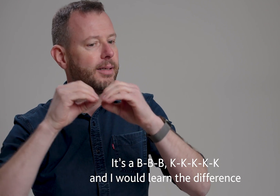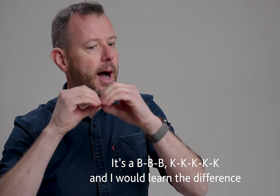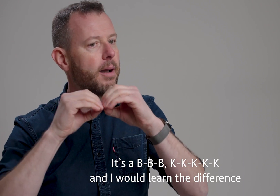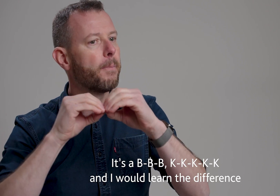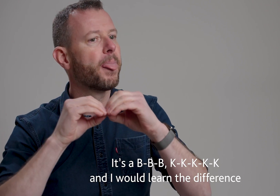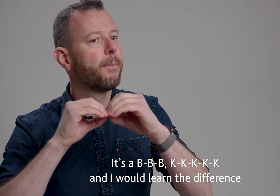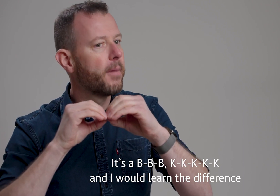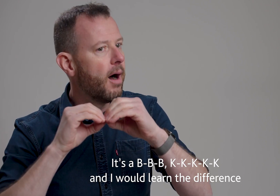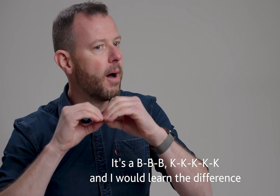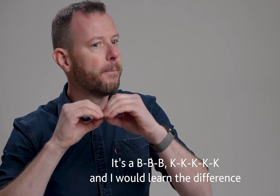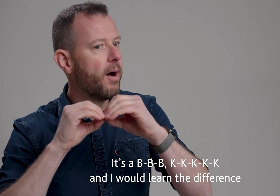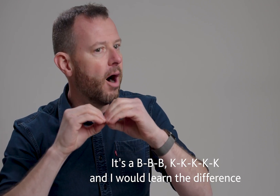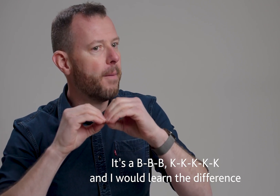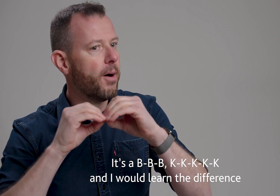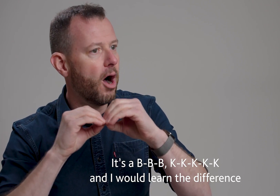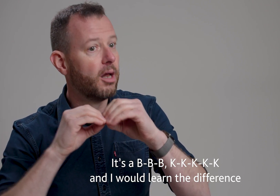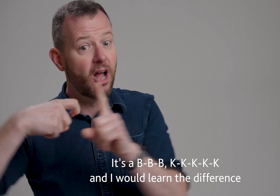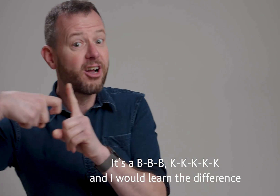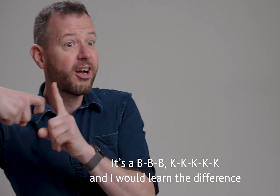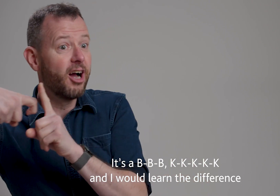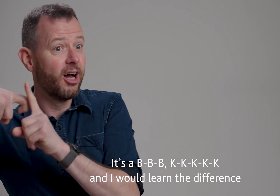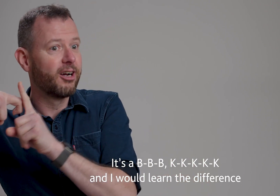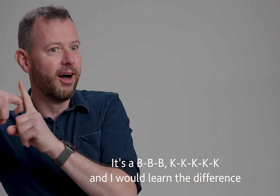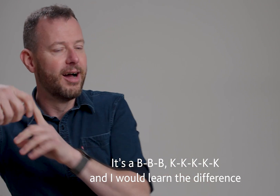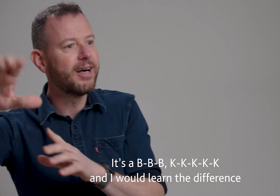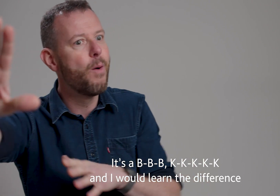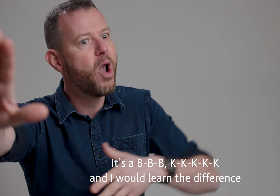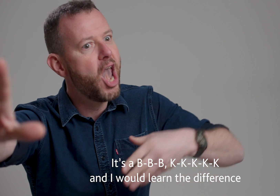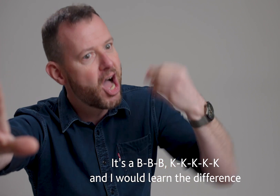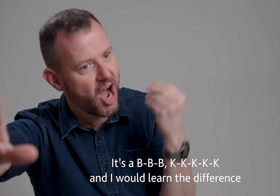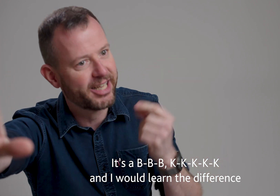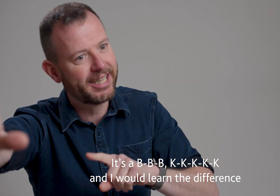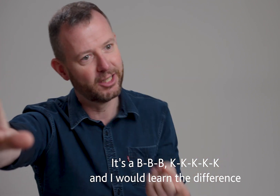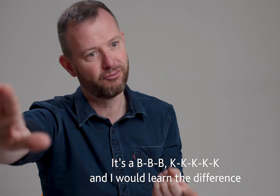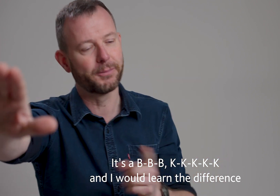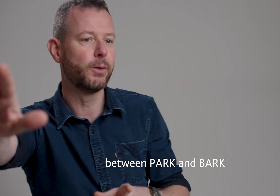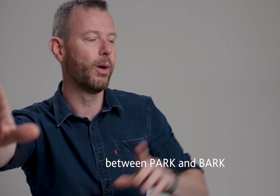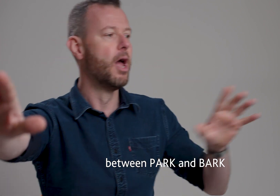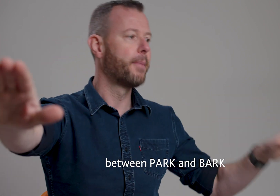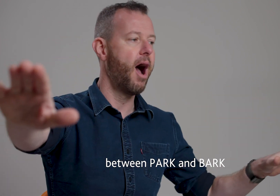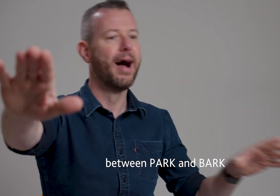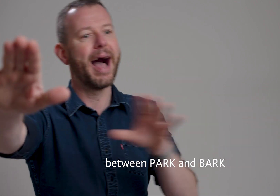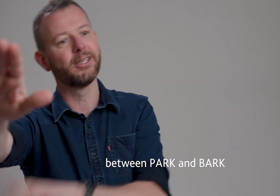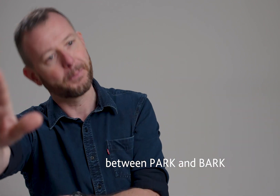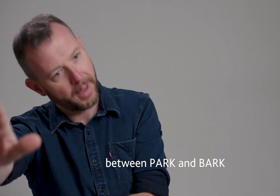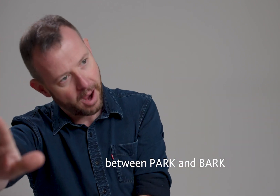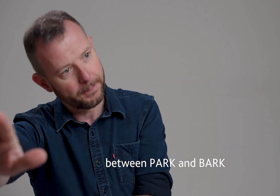I, yeah, ba, ba, cut, cut, cut, cut, cut. And I will learn the difference between pop and pop,